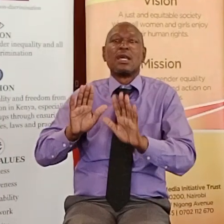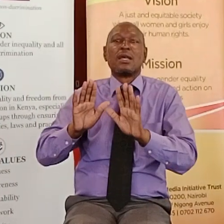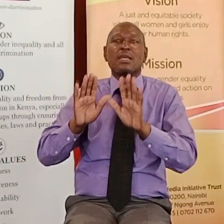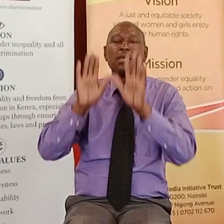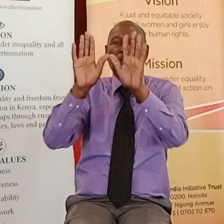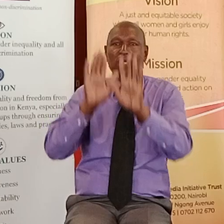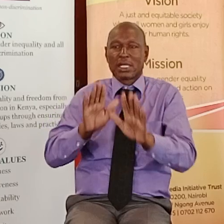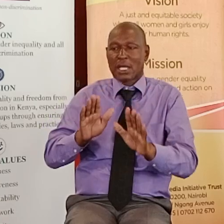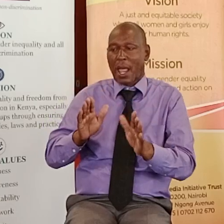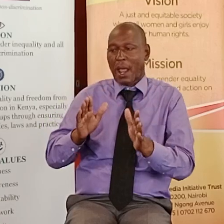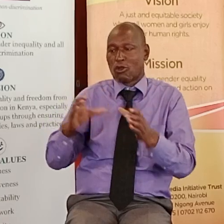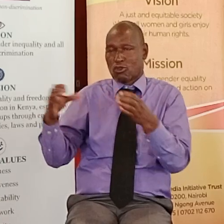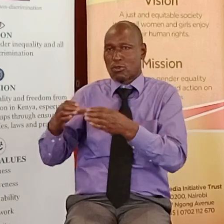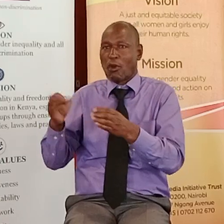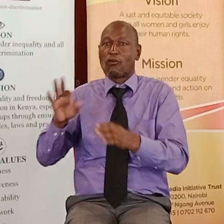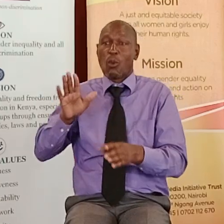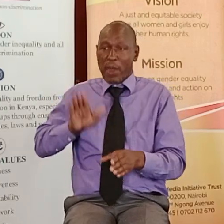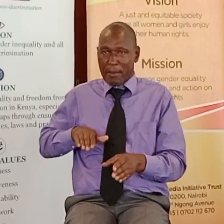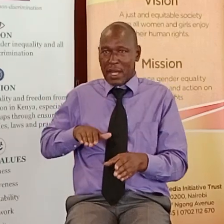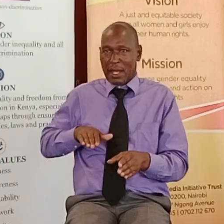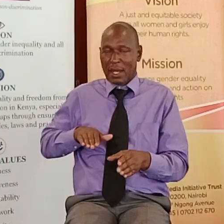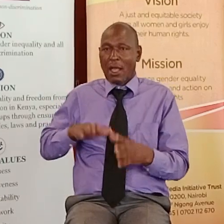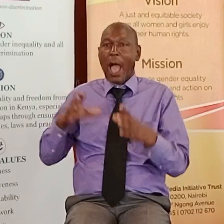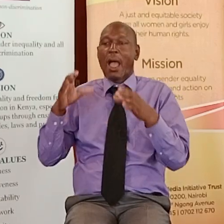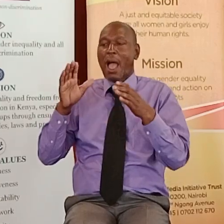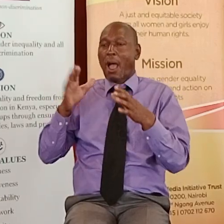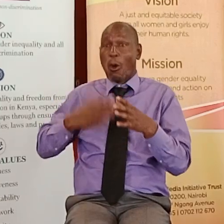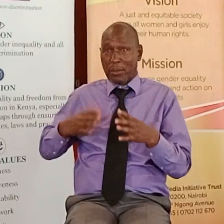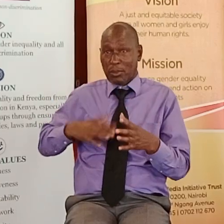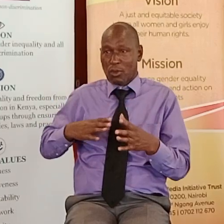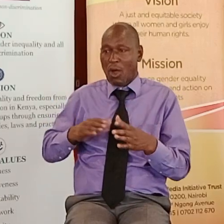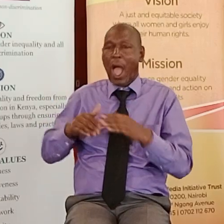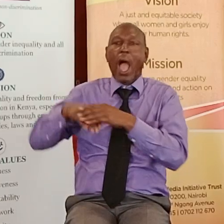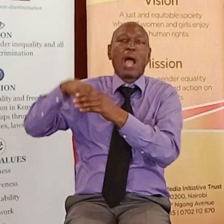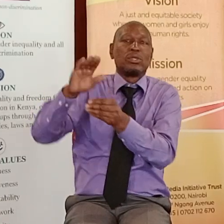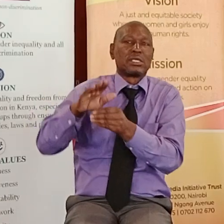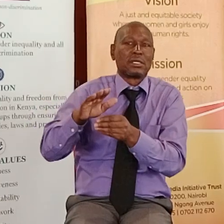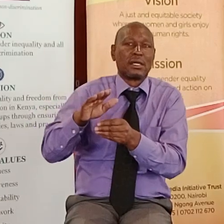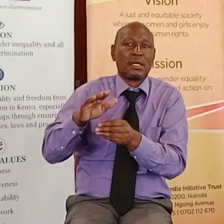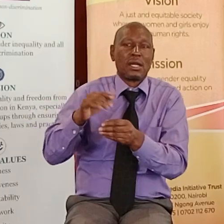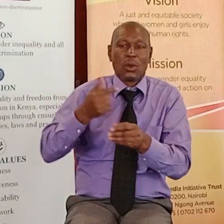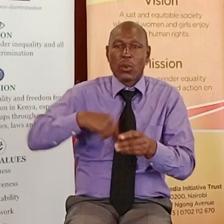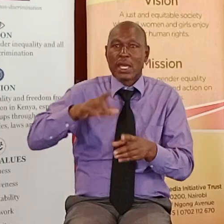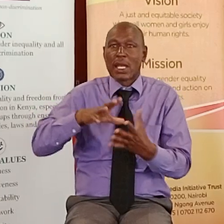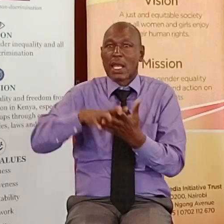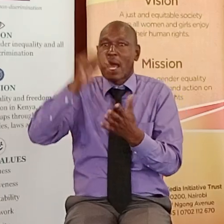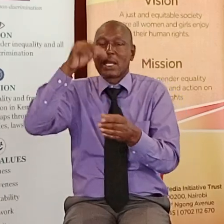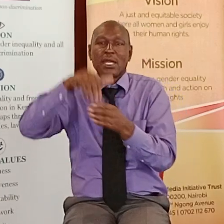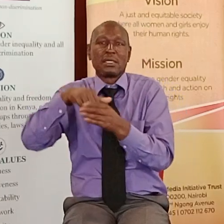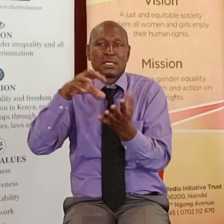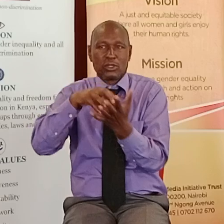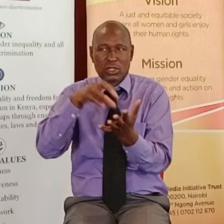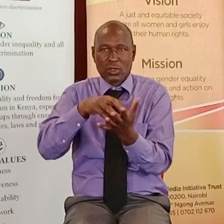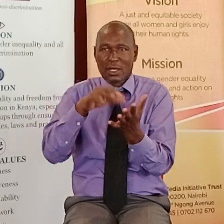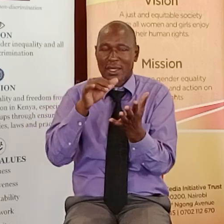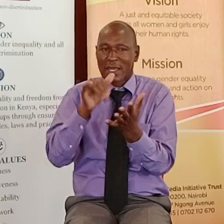of the population out. So to avoid that pitfall, because we have learned, and in some situations we have learned the hard way, is